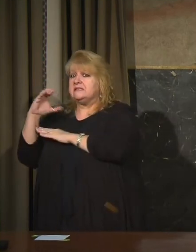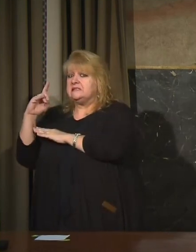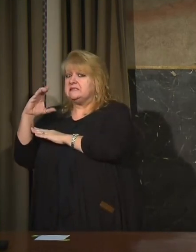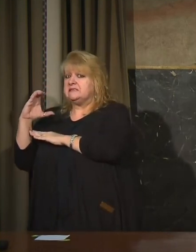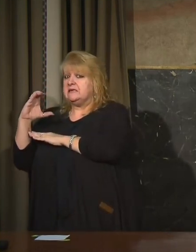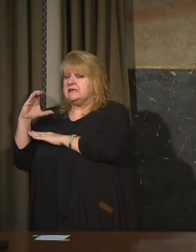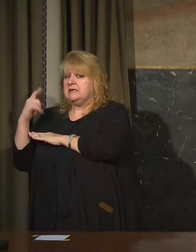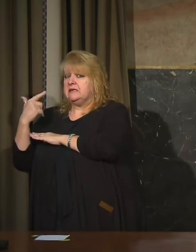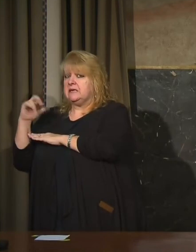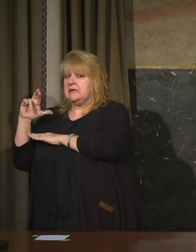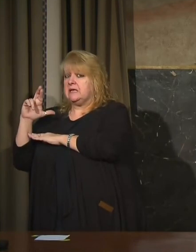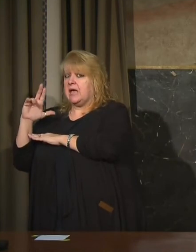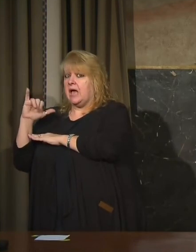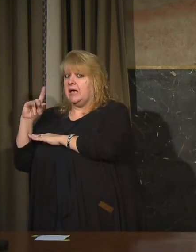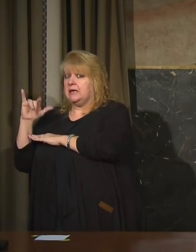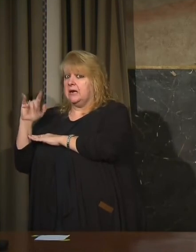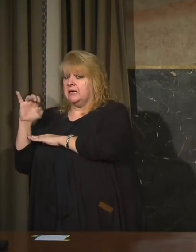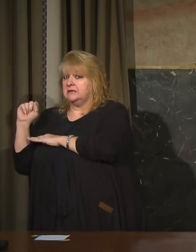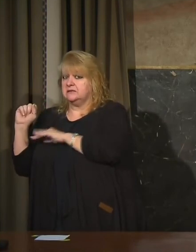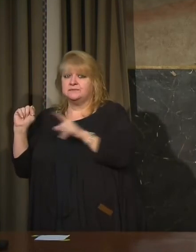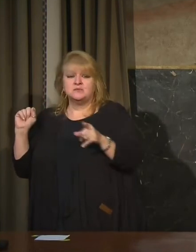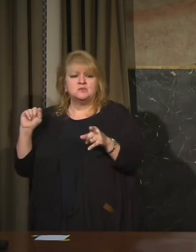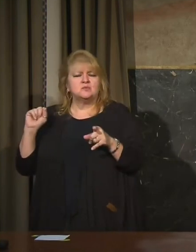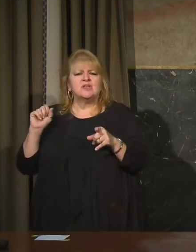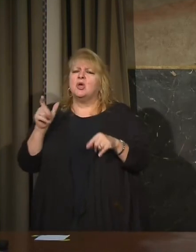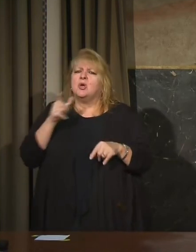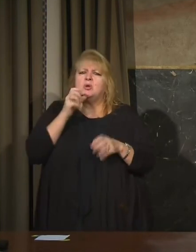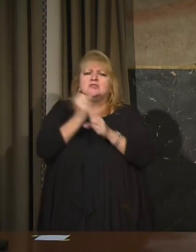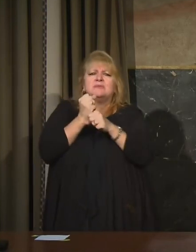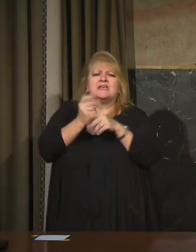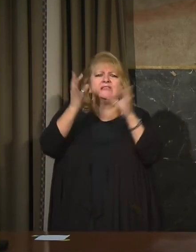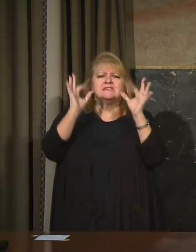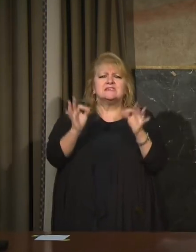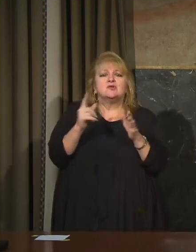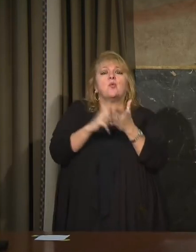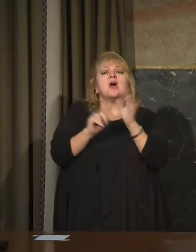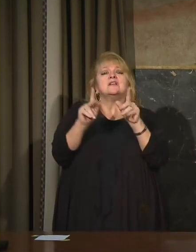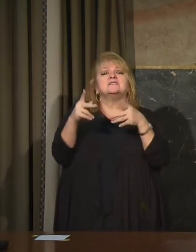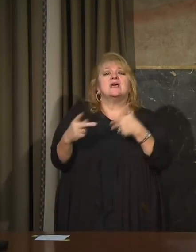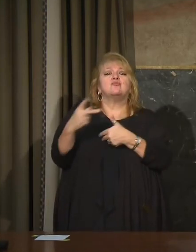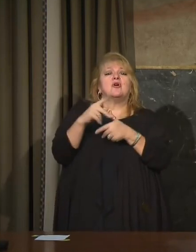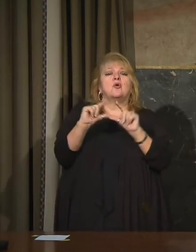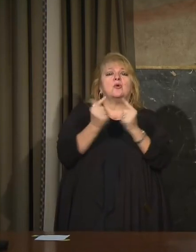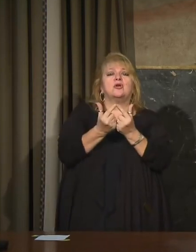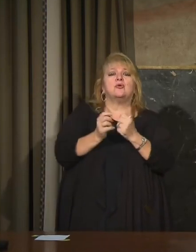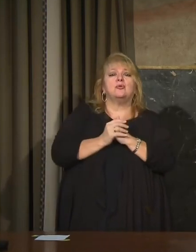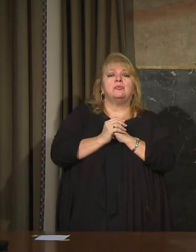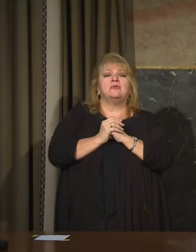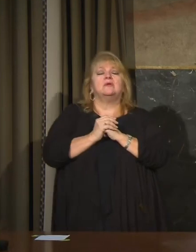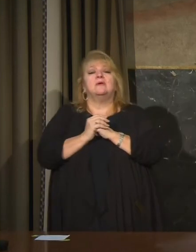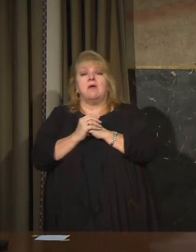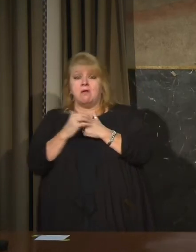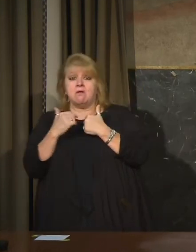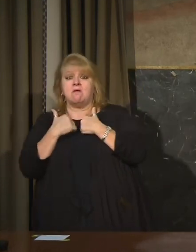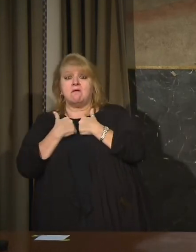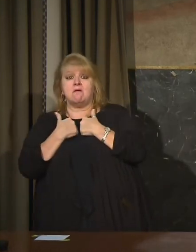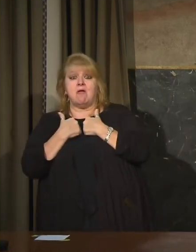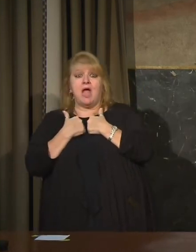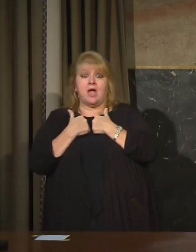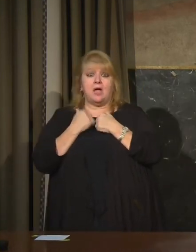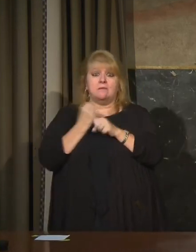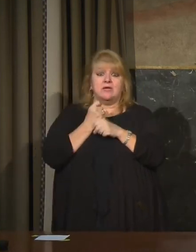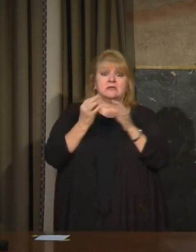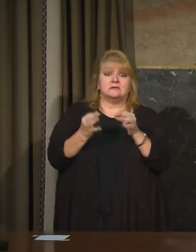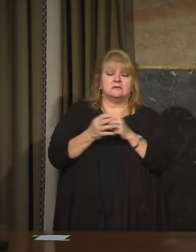are different priority groups? I am. And I do it based on recommendations that come from ACIP. I do it based